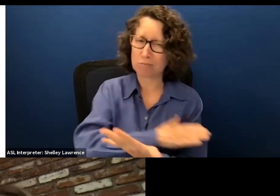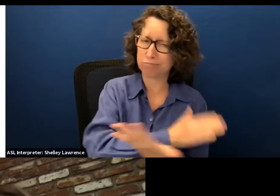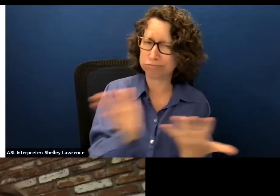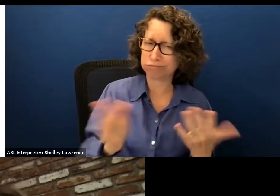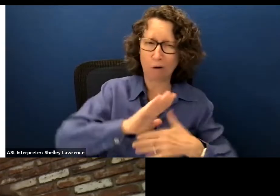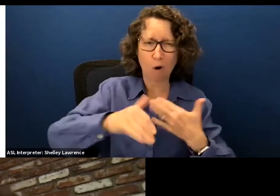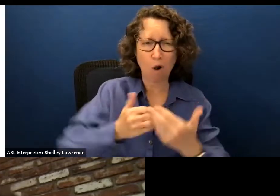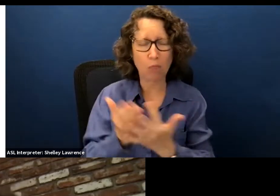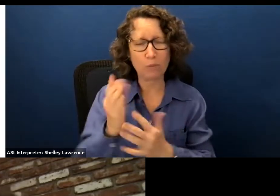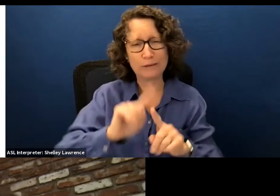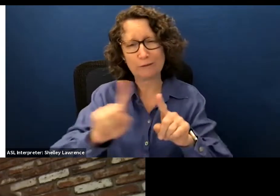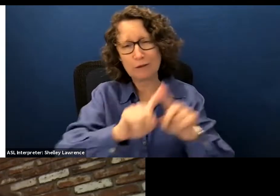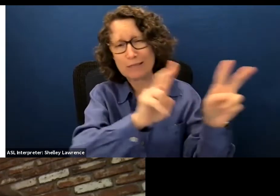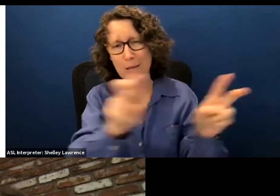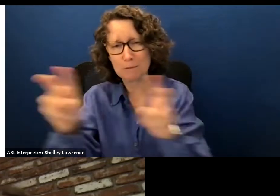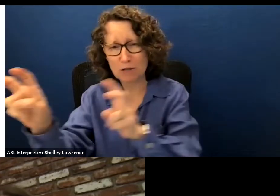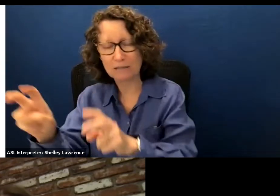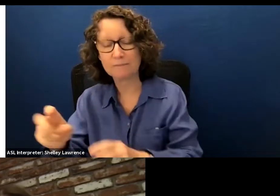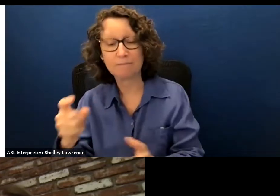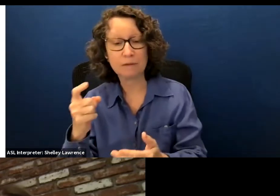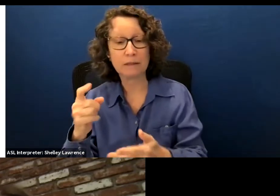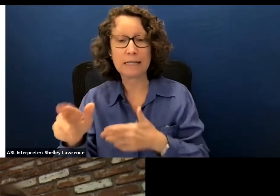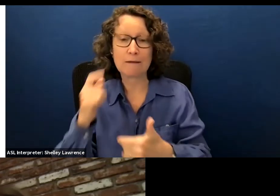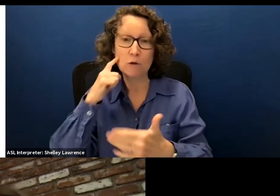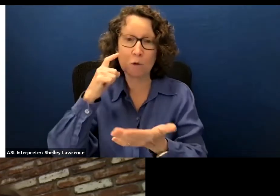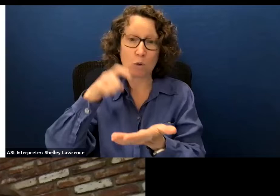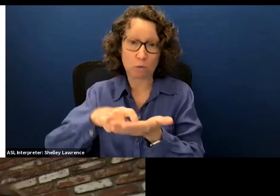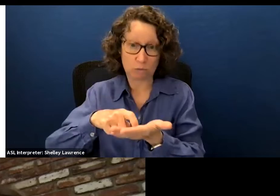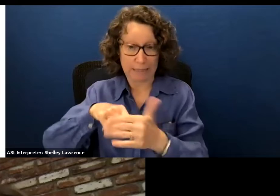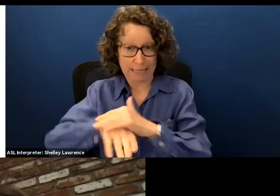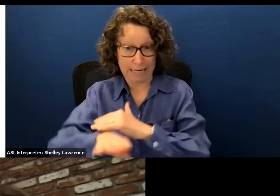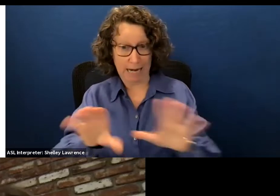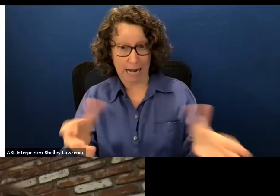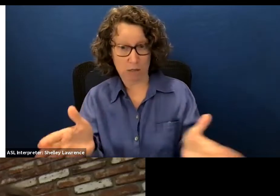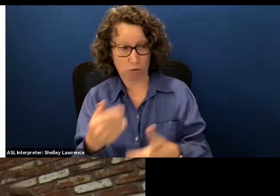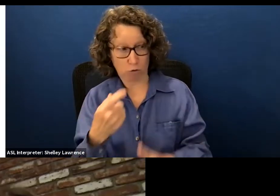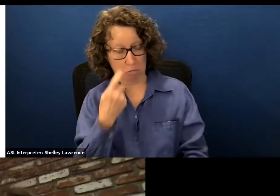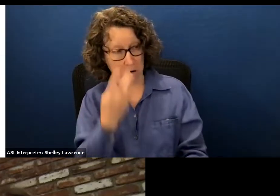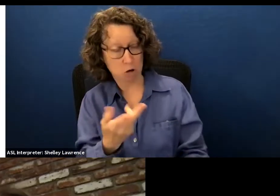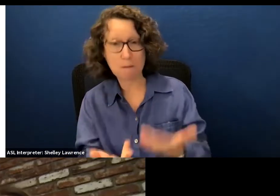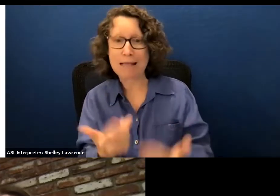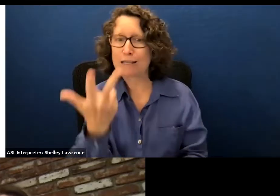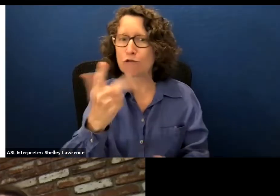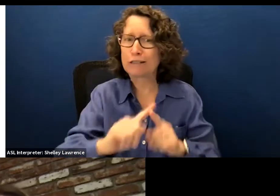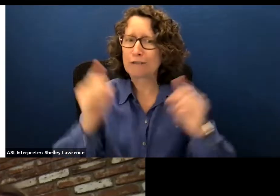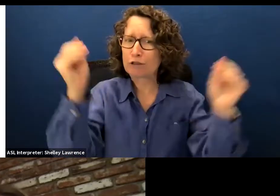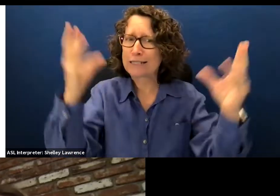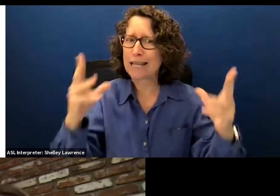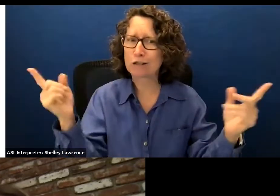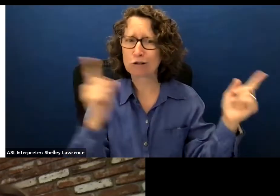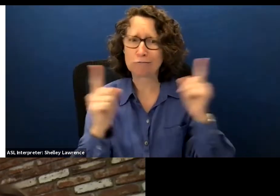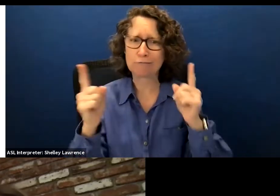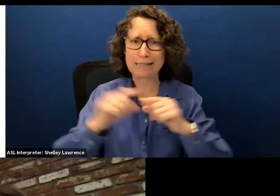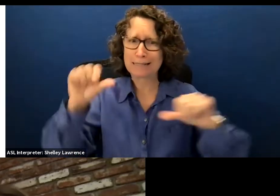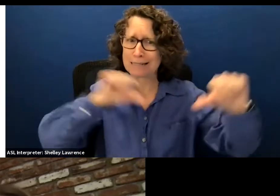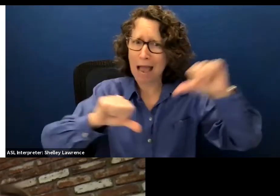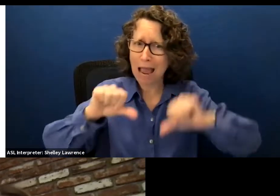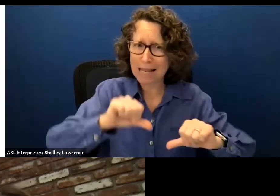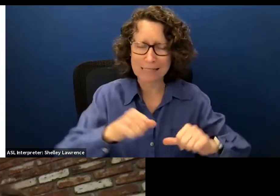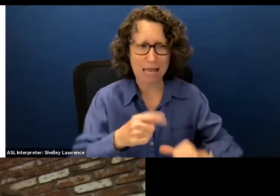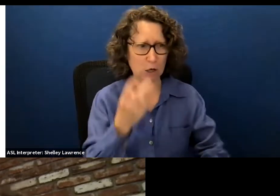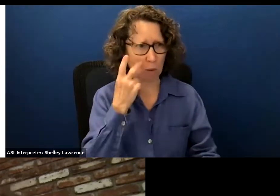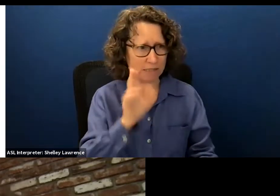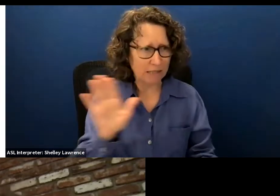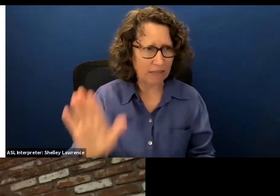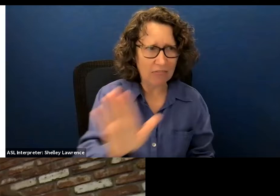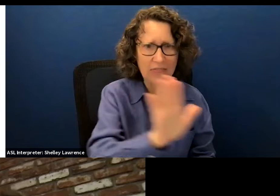subject areas. You'll notice if you walk into a classroom at La Colina, you might see 3 different teachers in science, and you'll really see